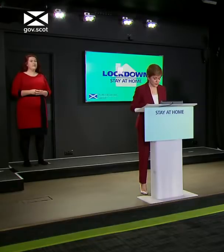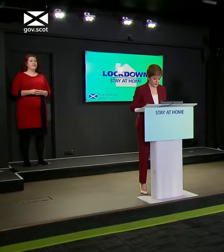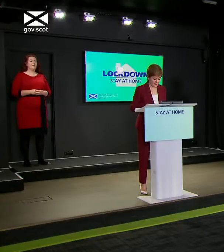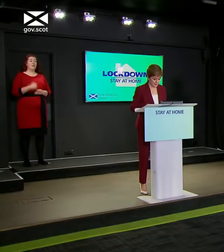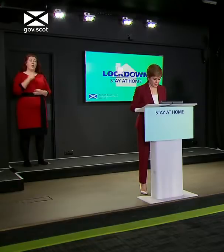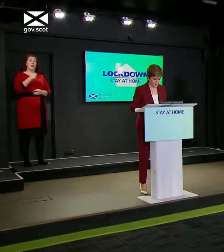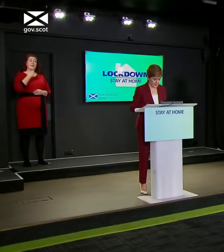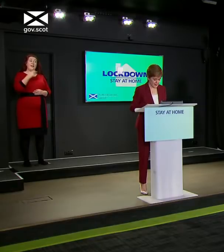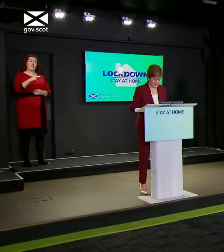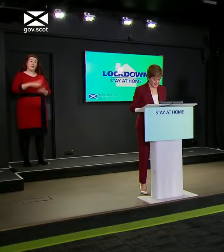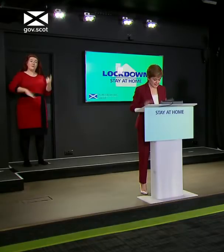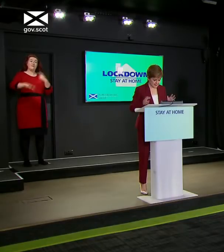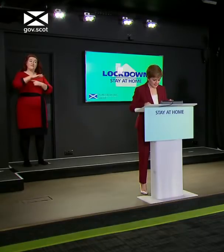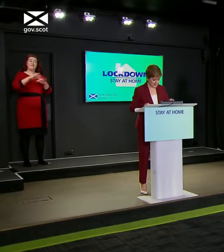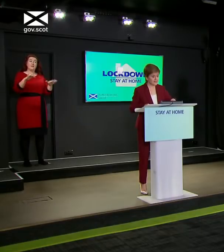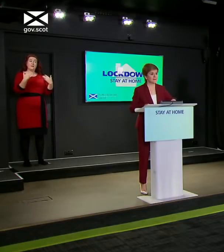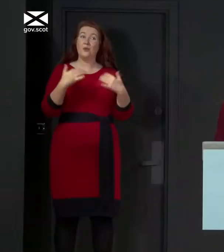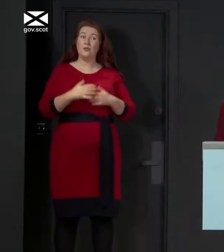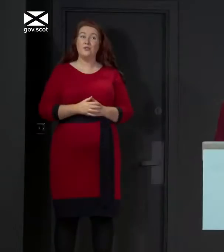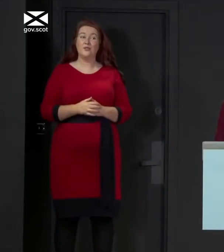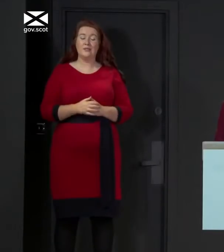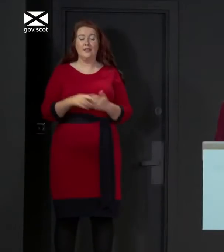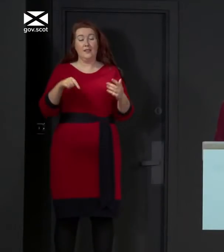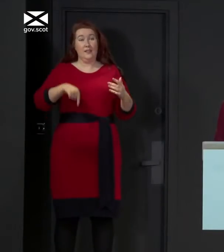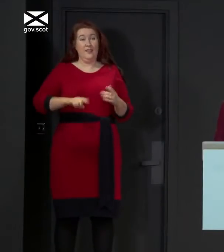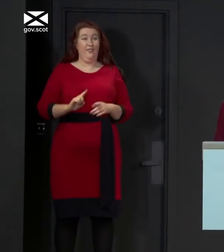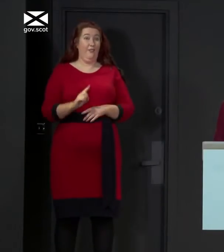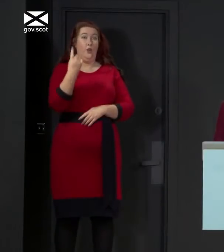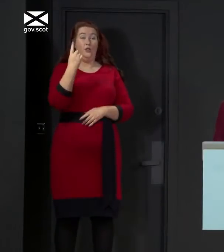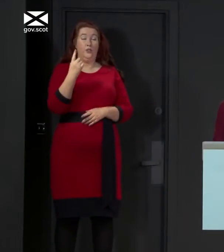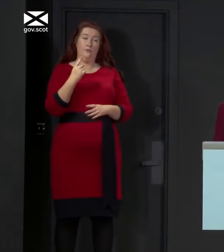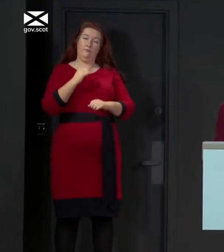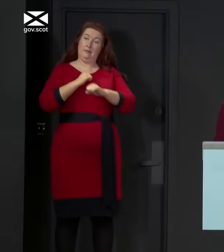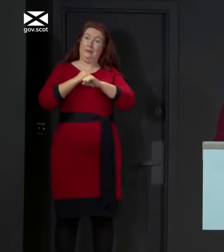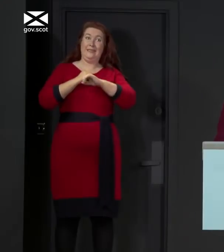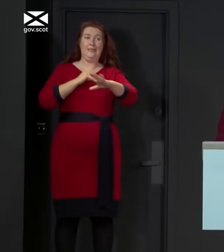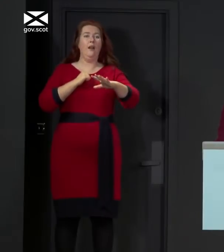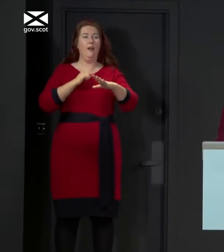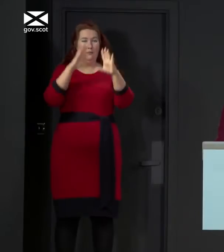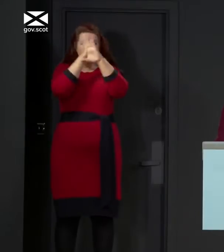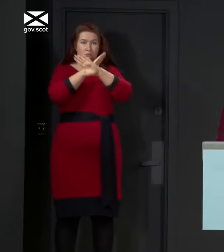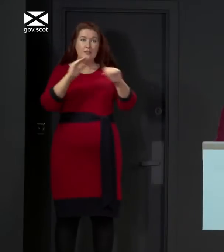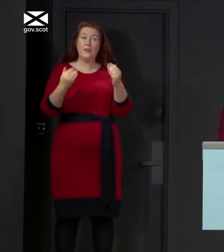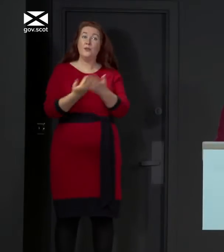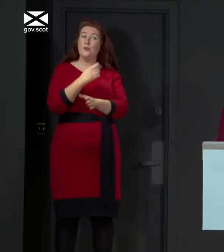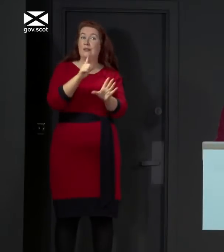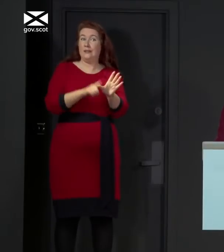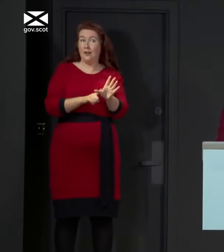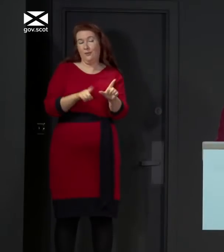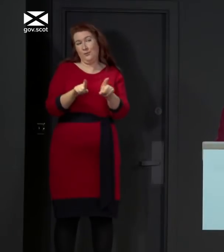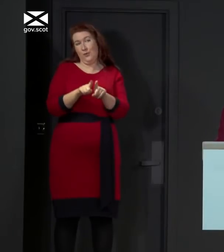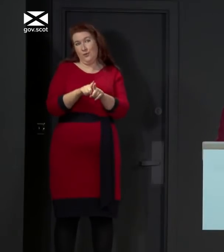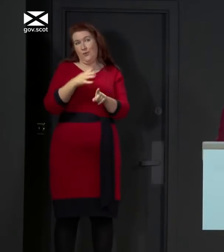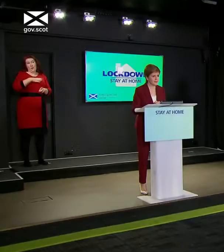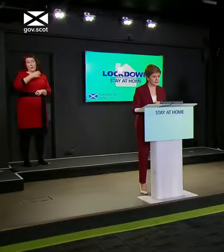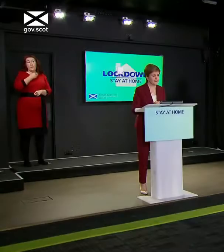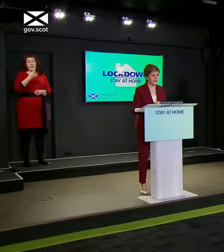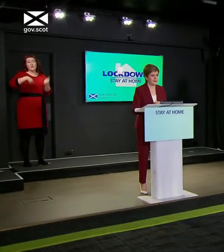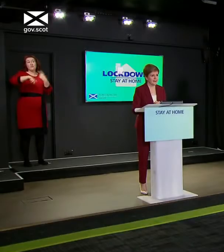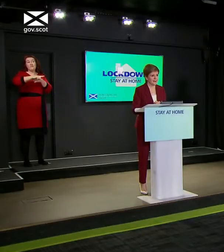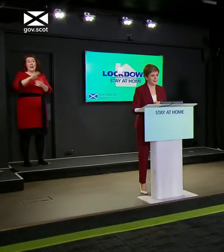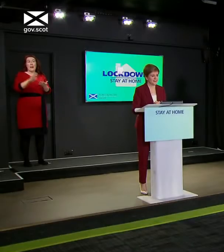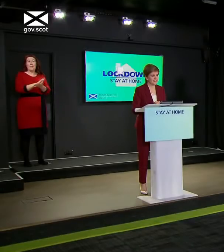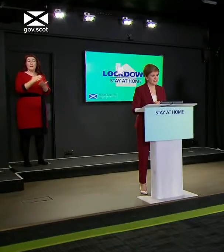Good afternoon, everyone, and since this is the first media briefing of the new year, let me wish all of you a happy new